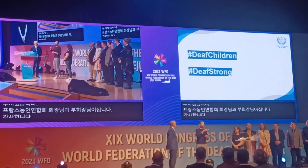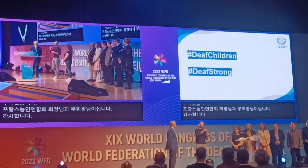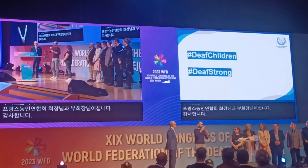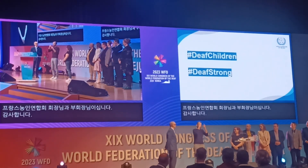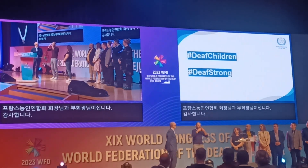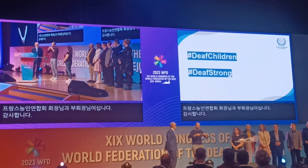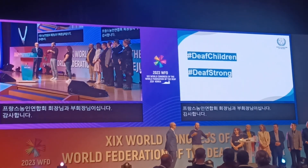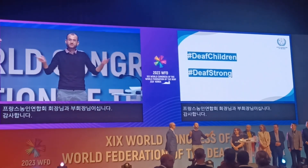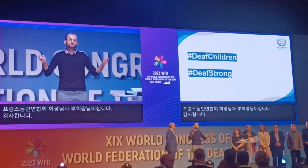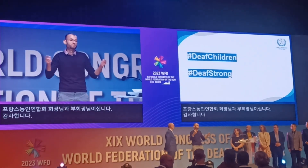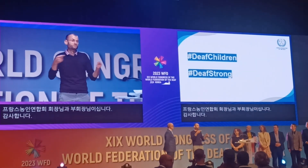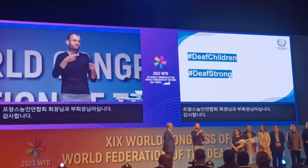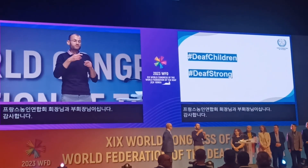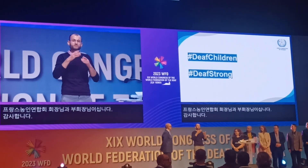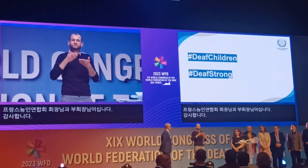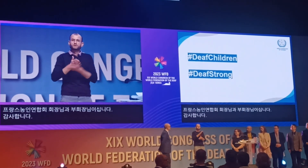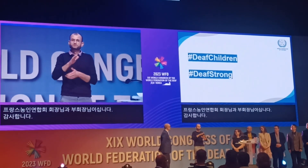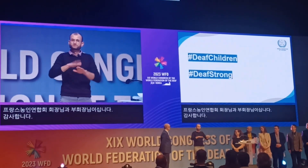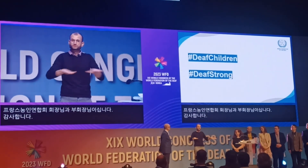You want to explain just a little?